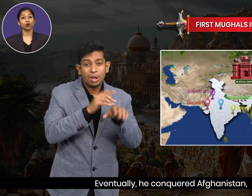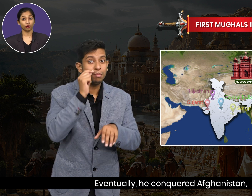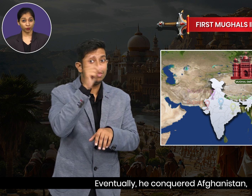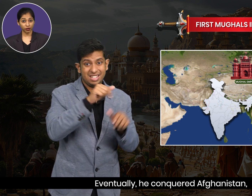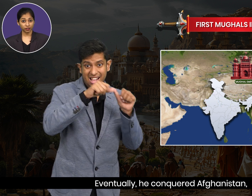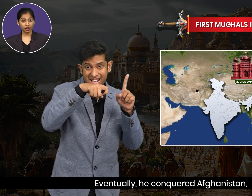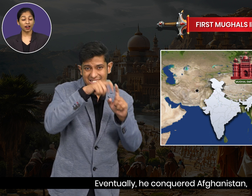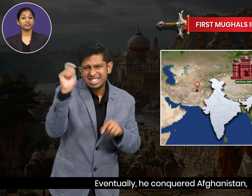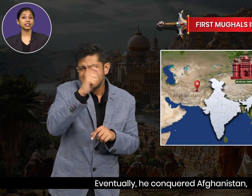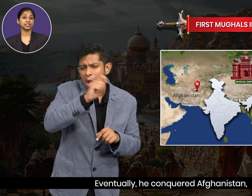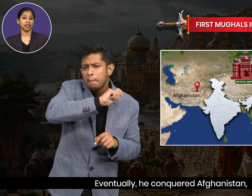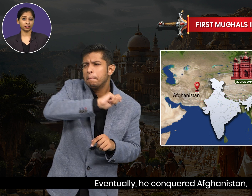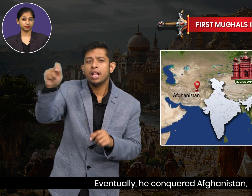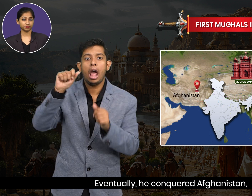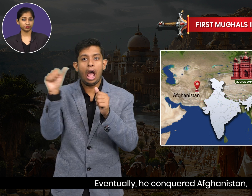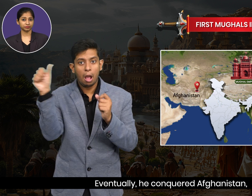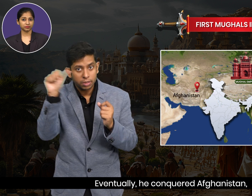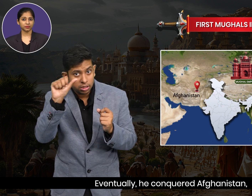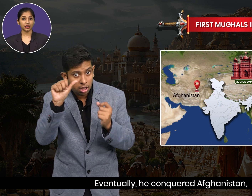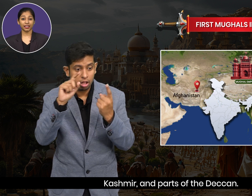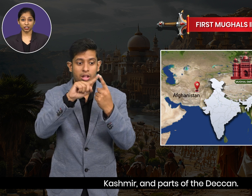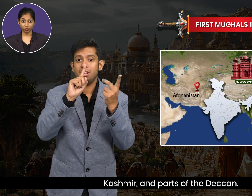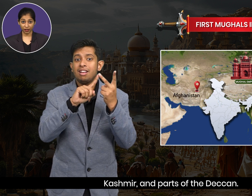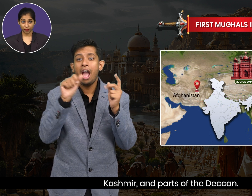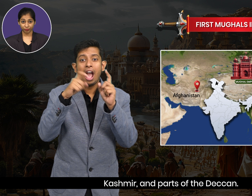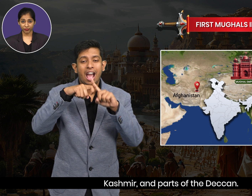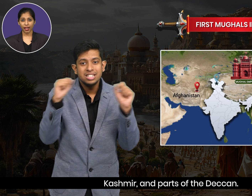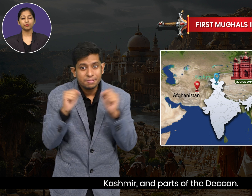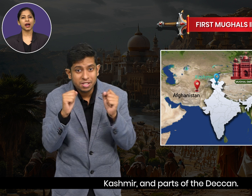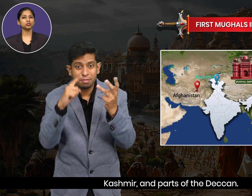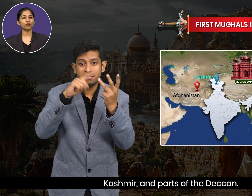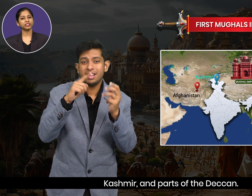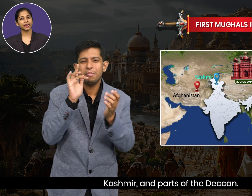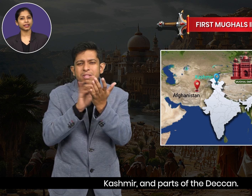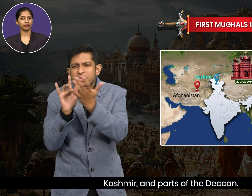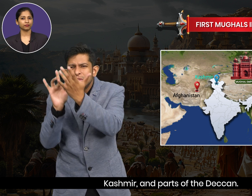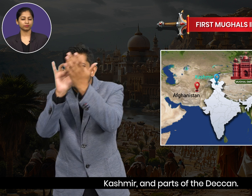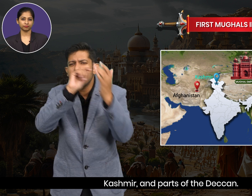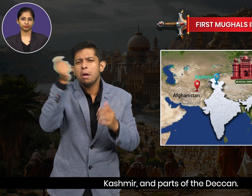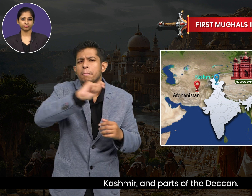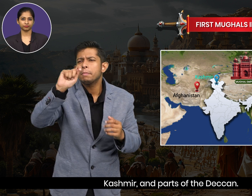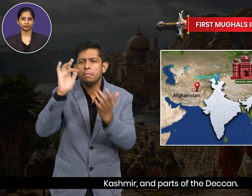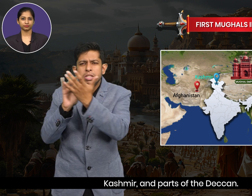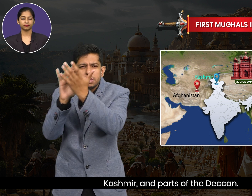Eventually, he conquered Afghanistan, Kashmir, and parts of the Deccan.